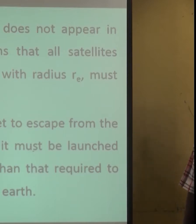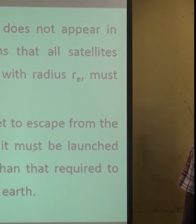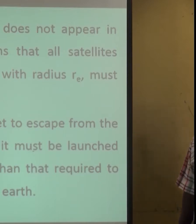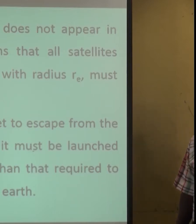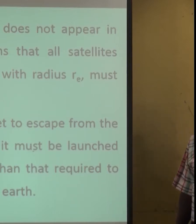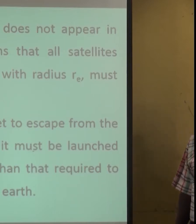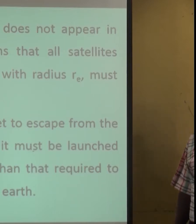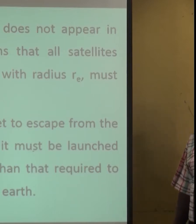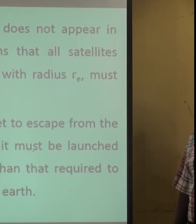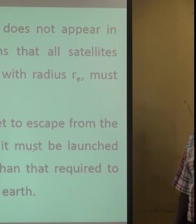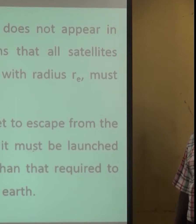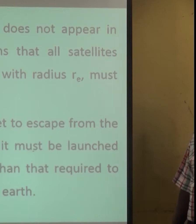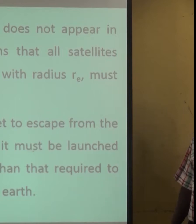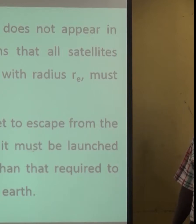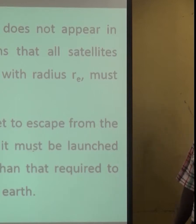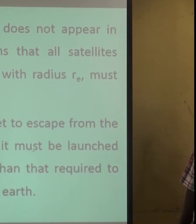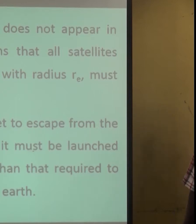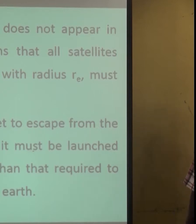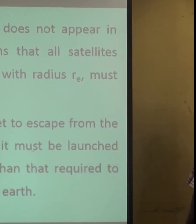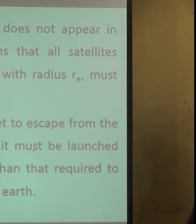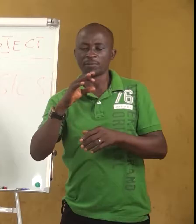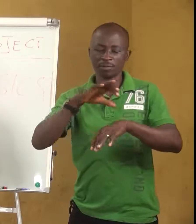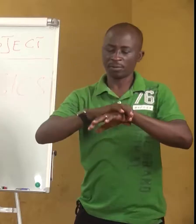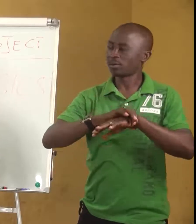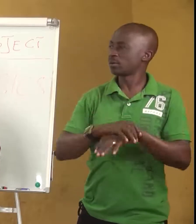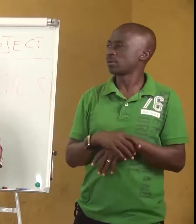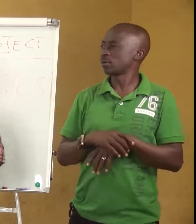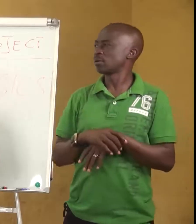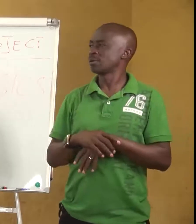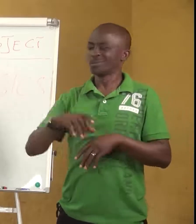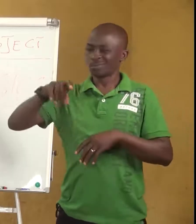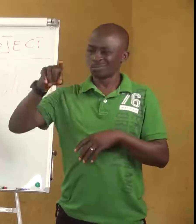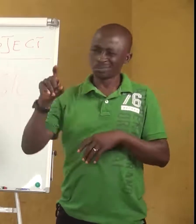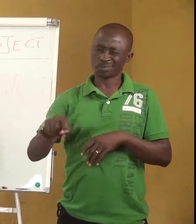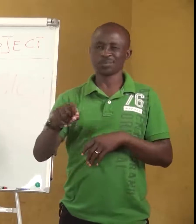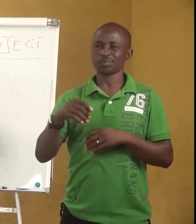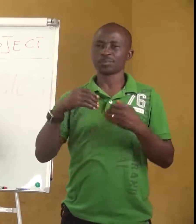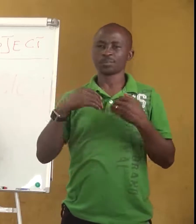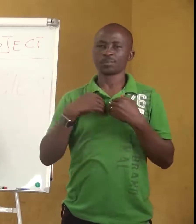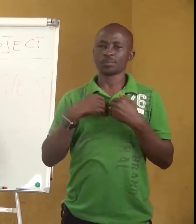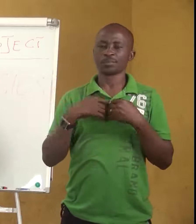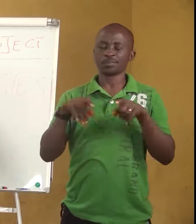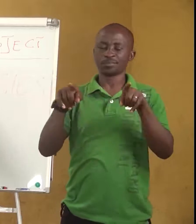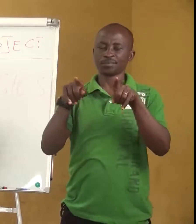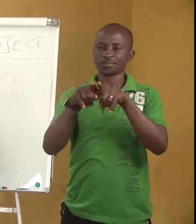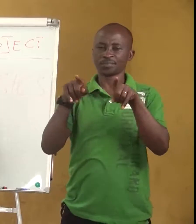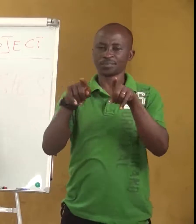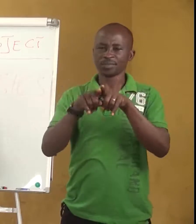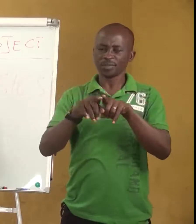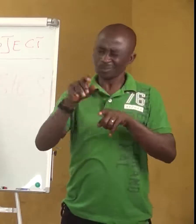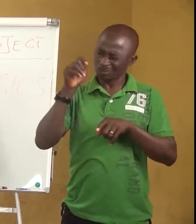with radius re, that is radius of the Earth, must have the same